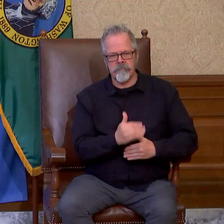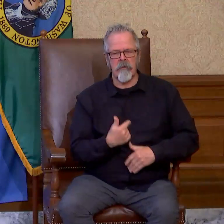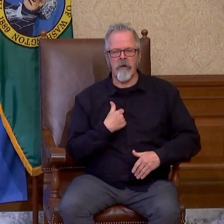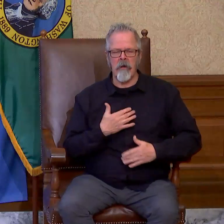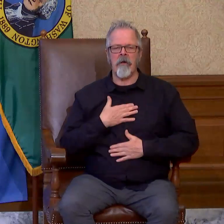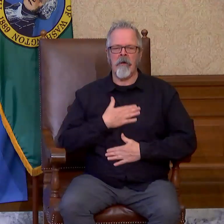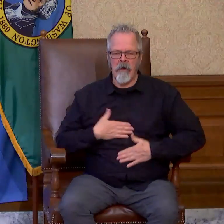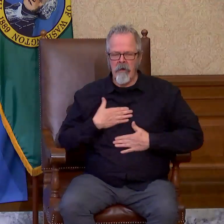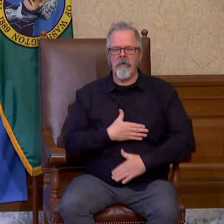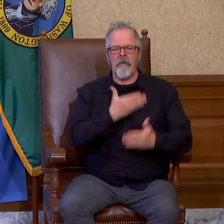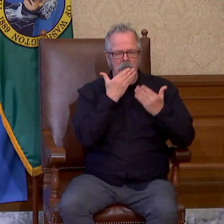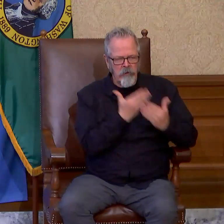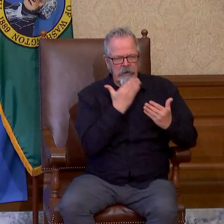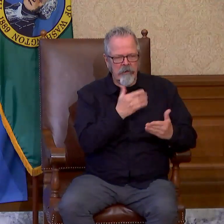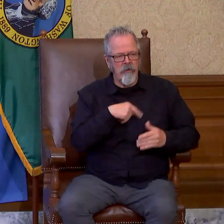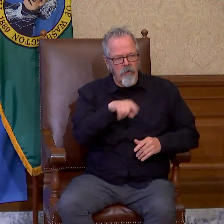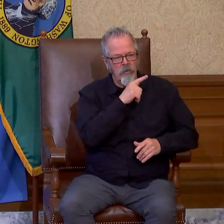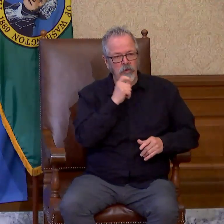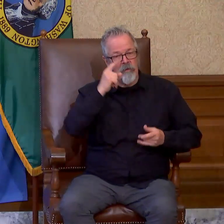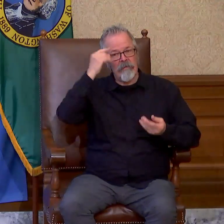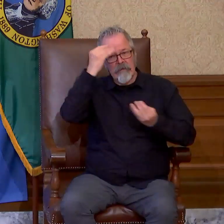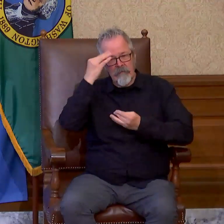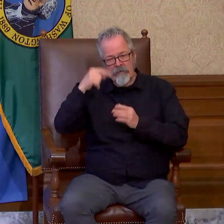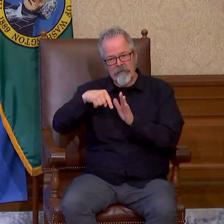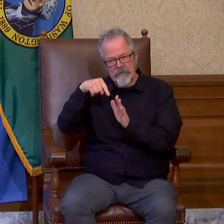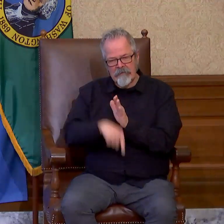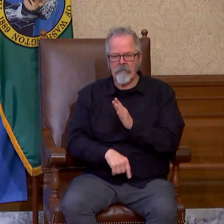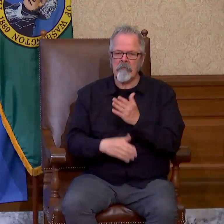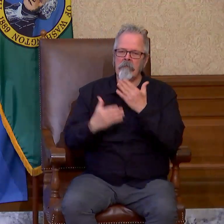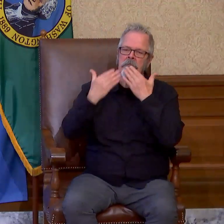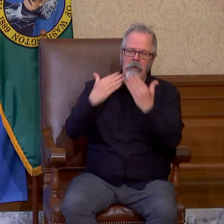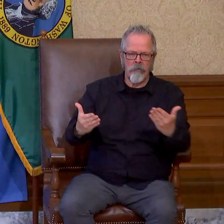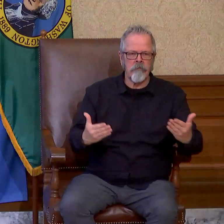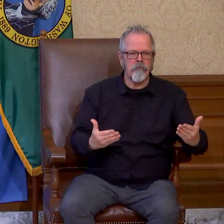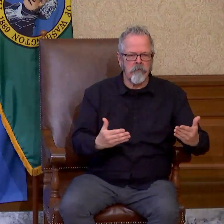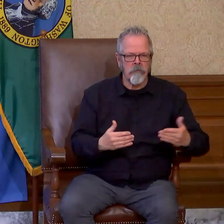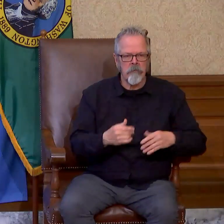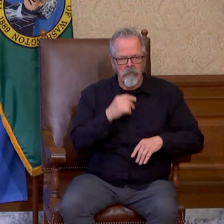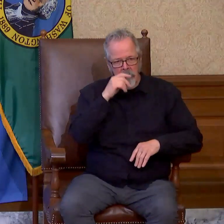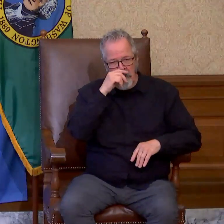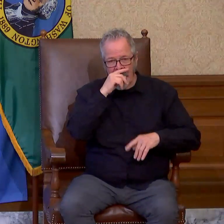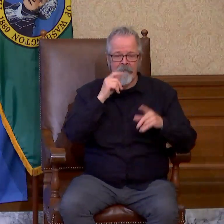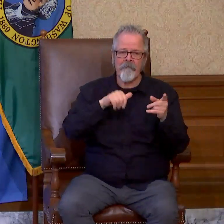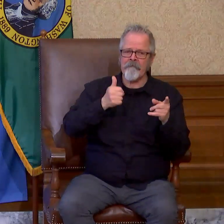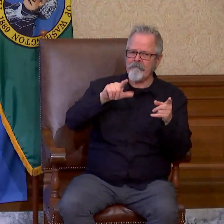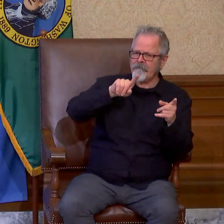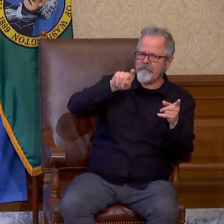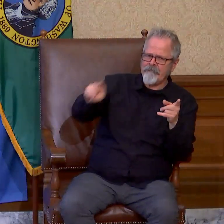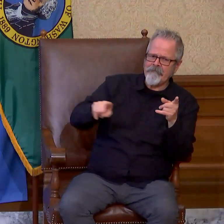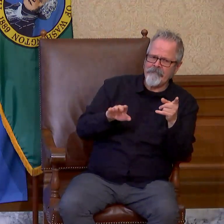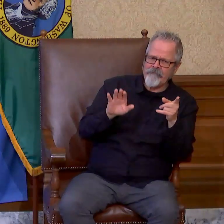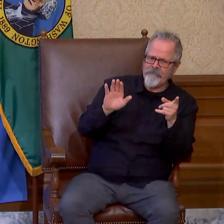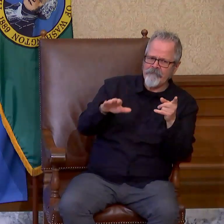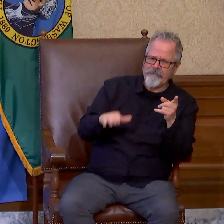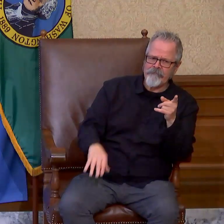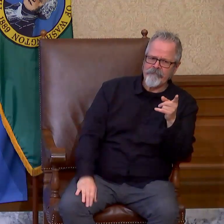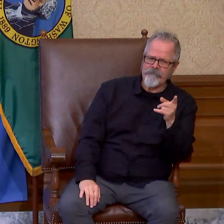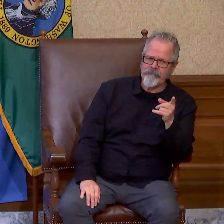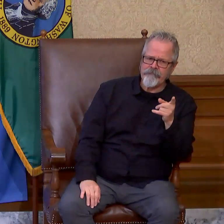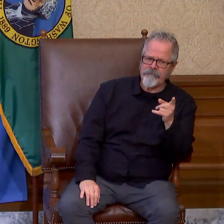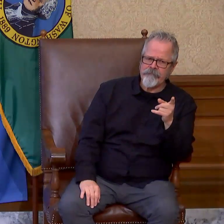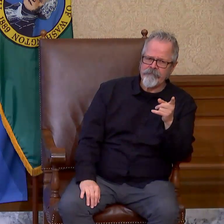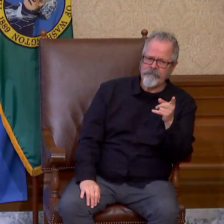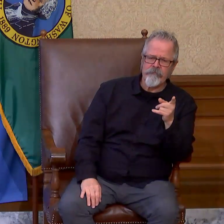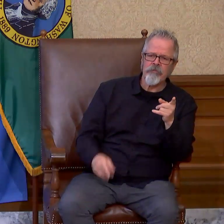Governor, if you can't give specific numbers, is it possible we may never be able to reach the level that you really desire, and you're going to lose support